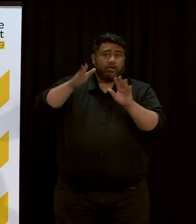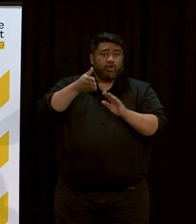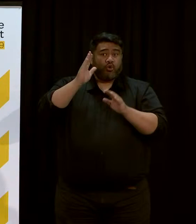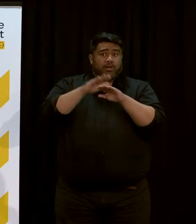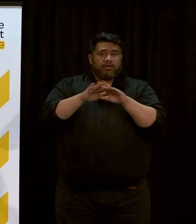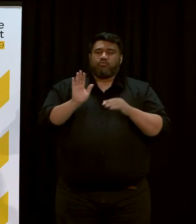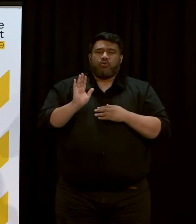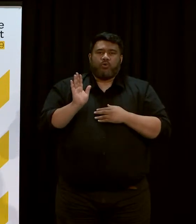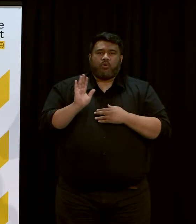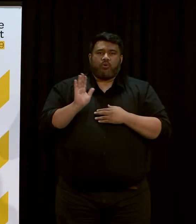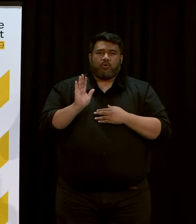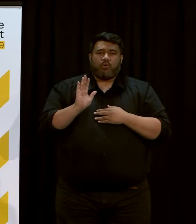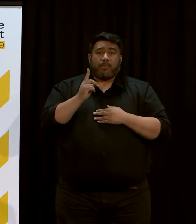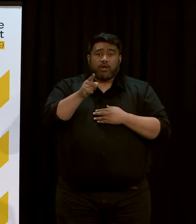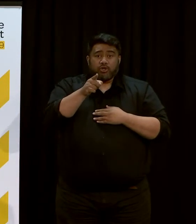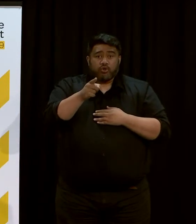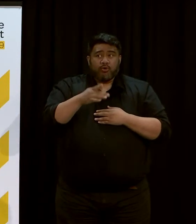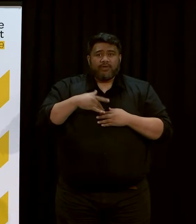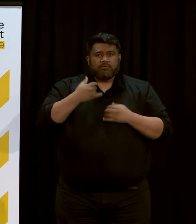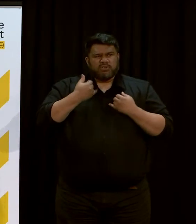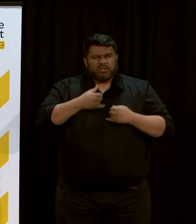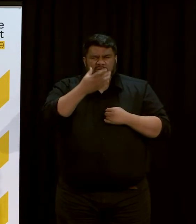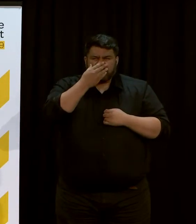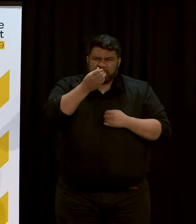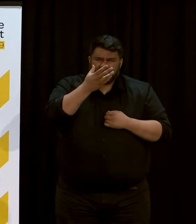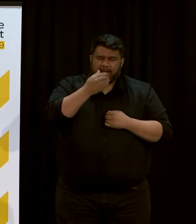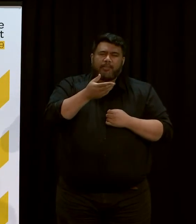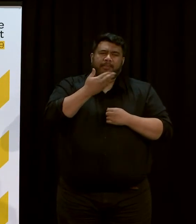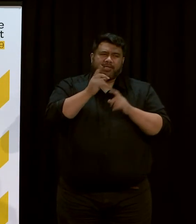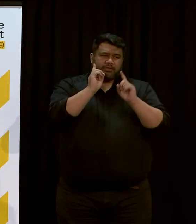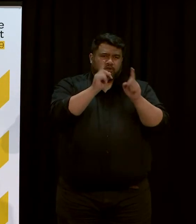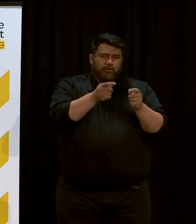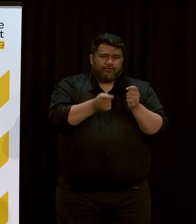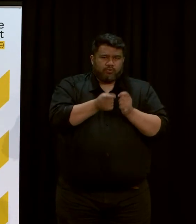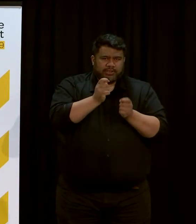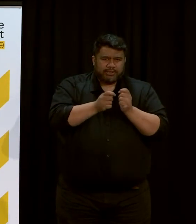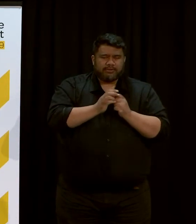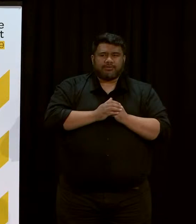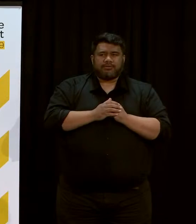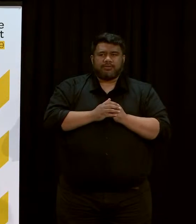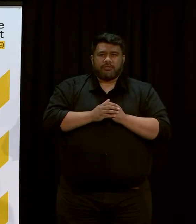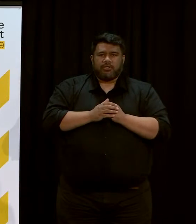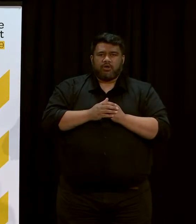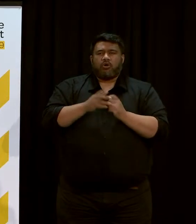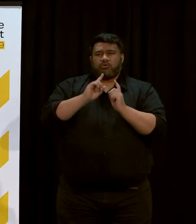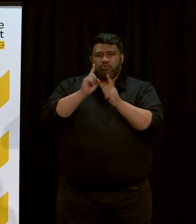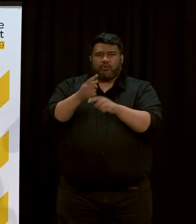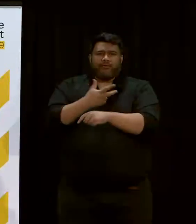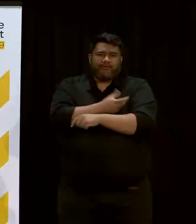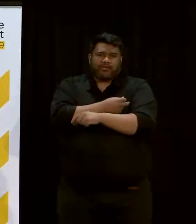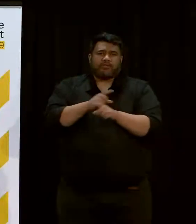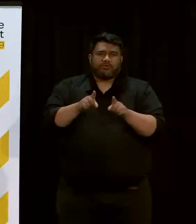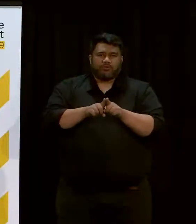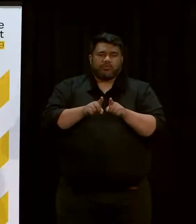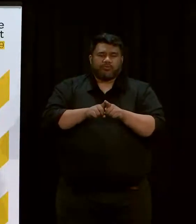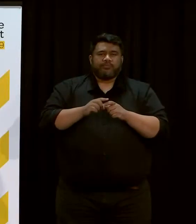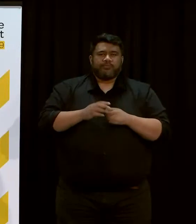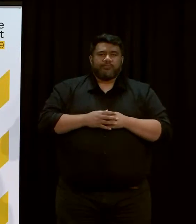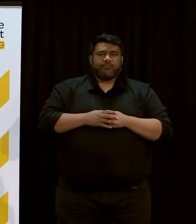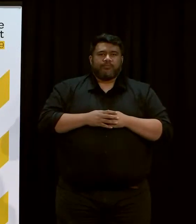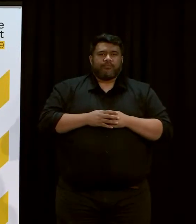with symptoms to get a test and anyone still waiting to get a vaccination. On this basis, and on the advice of